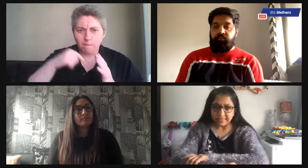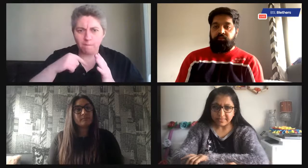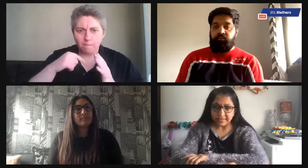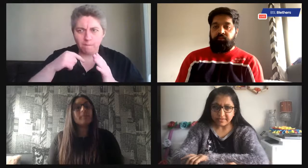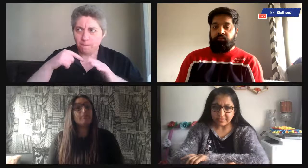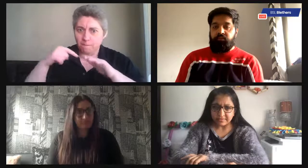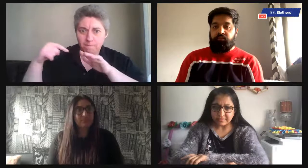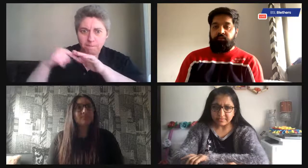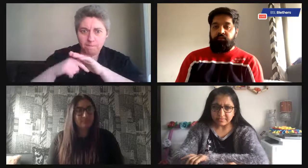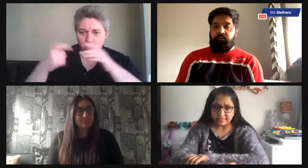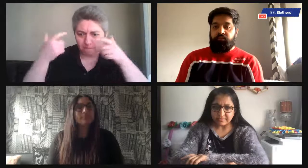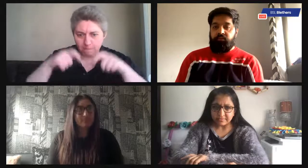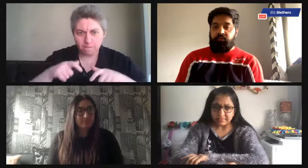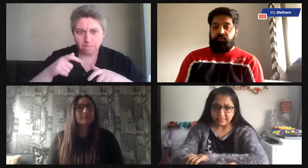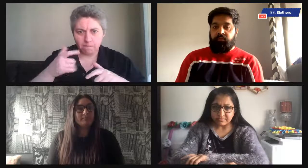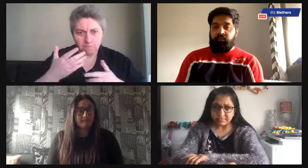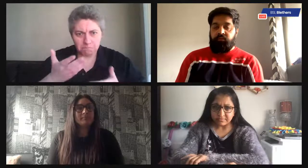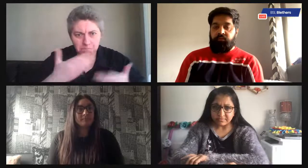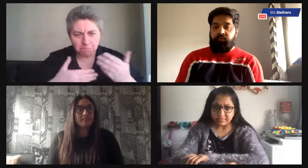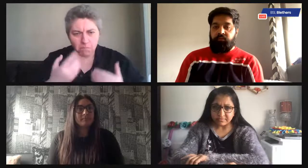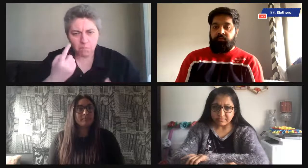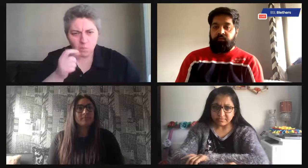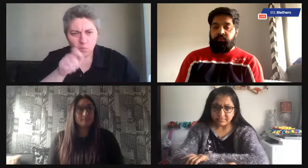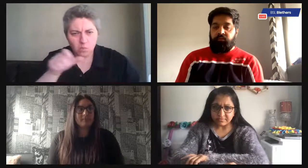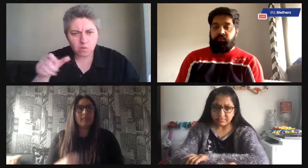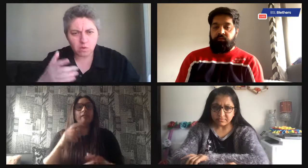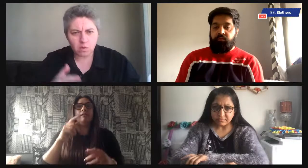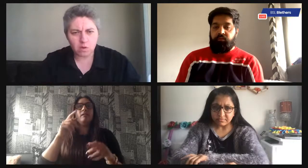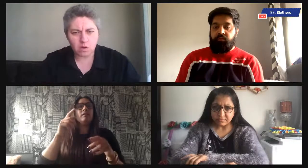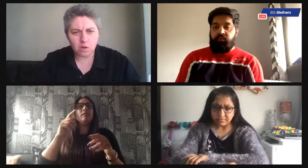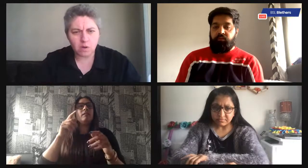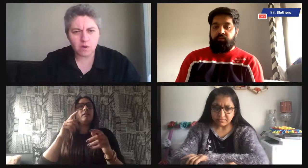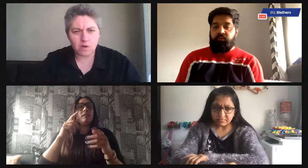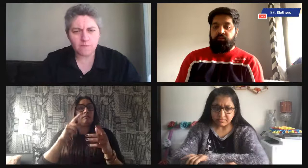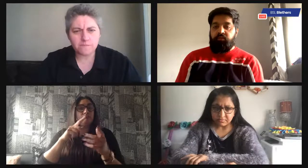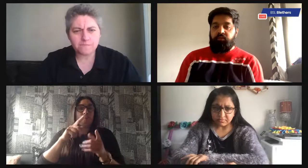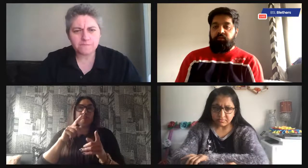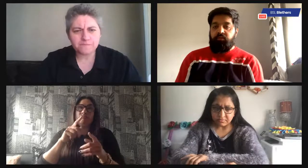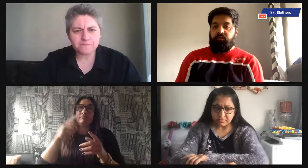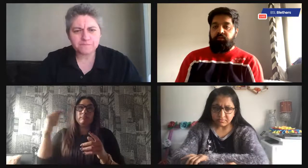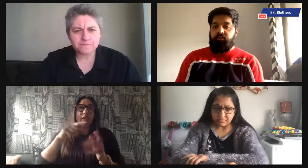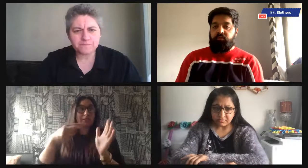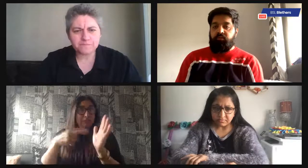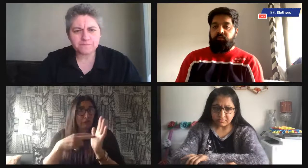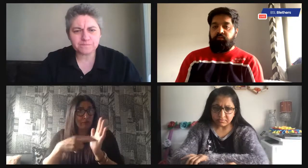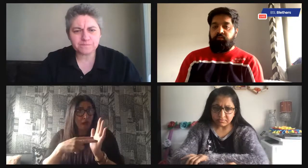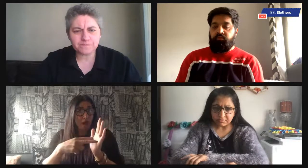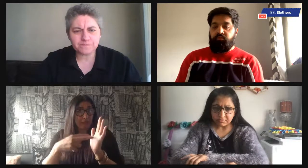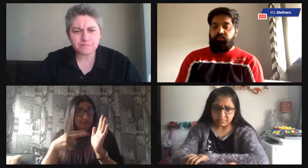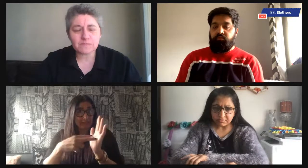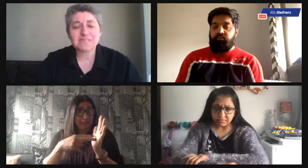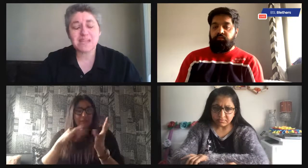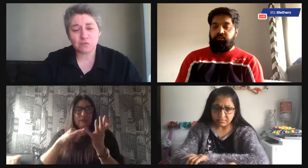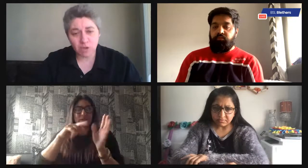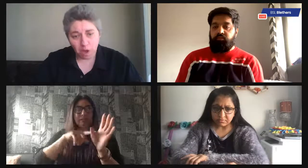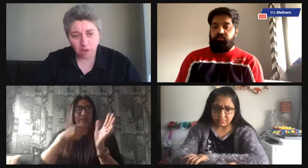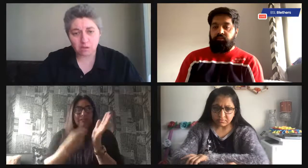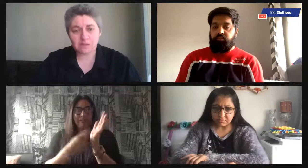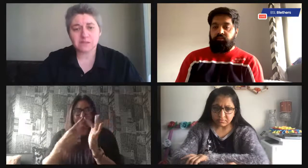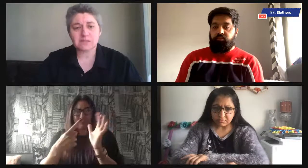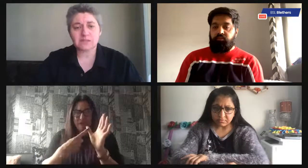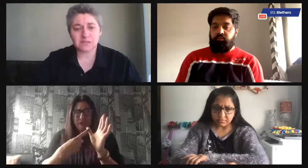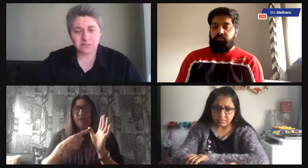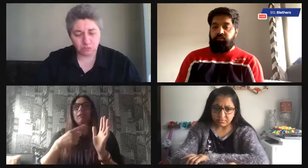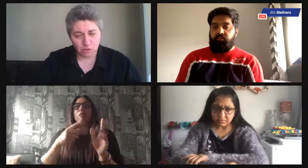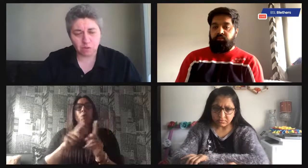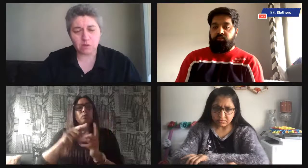You'd mentioned that you have lots of people that they've joined your group, asylum seekers, refugees. What countries are they from?